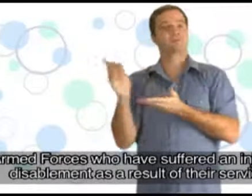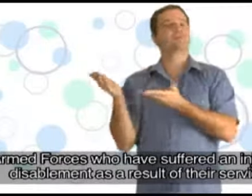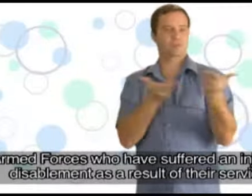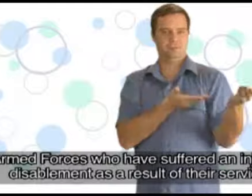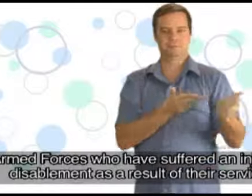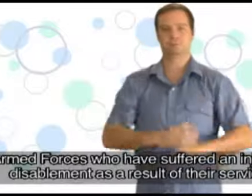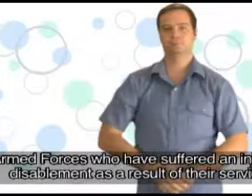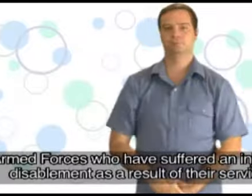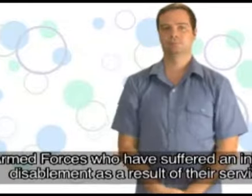their service.